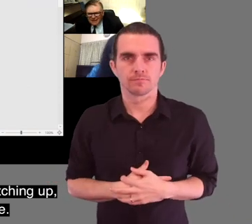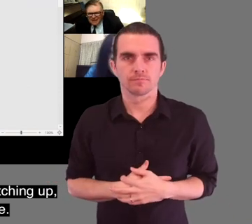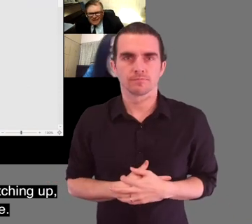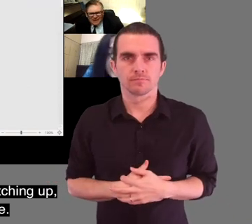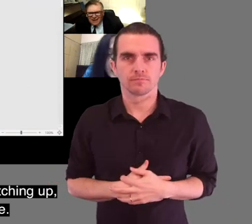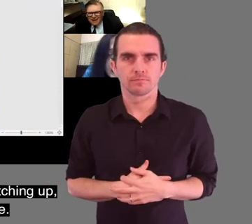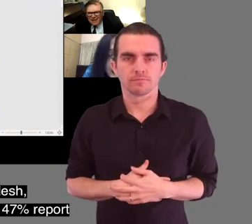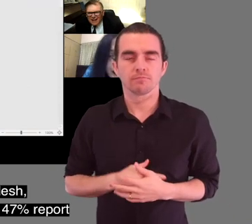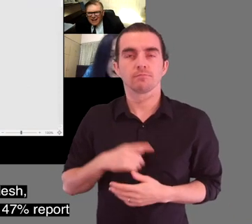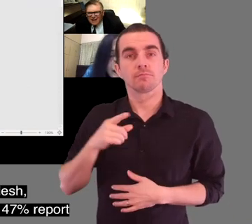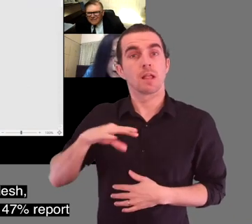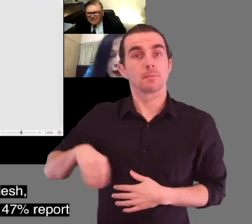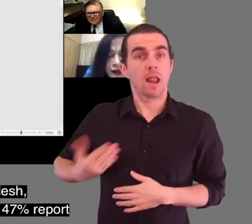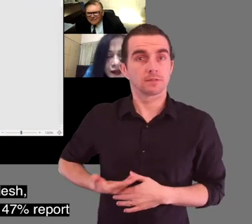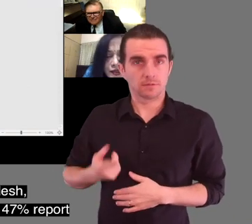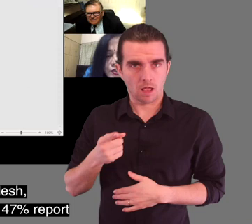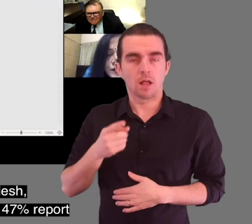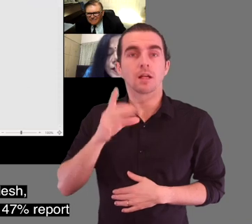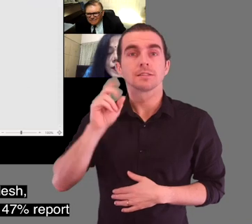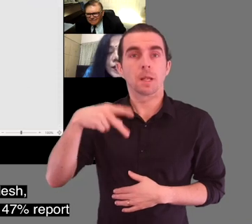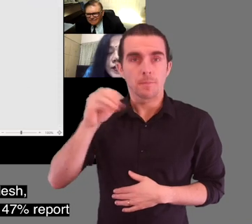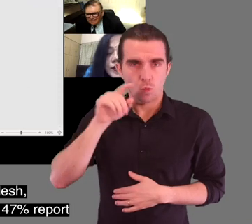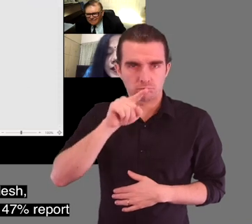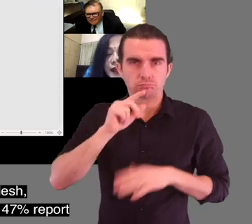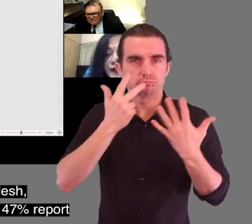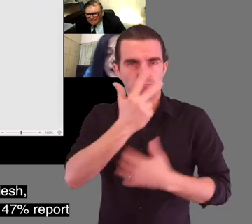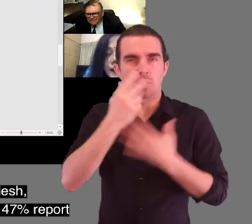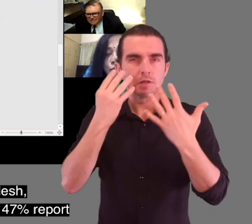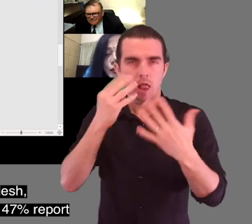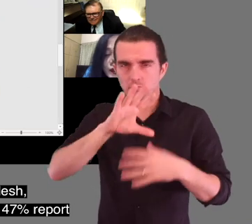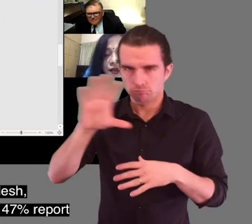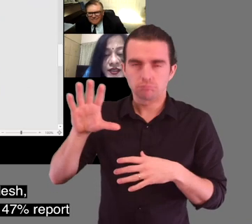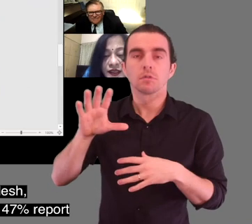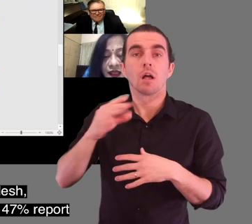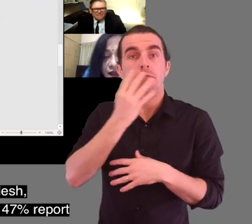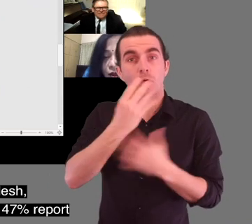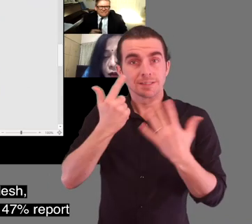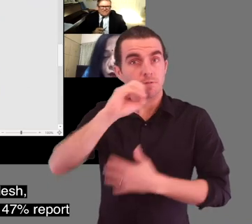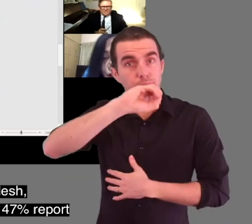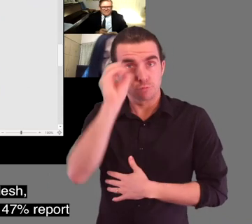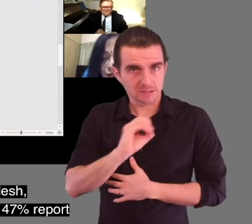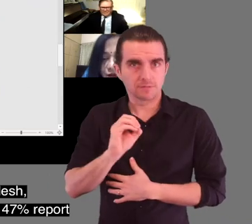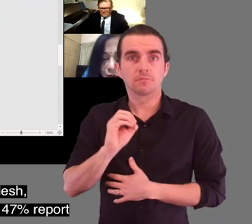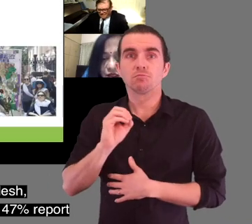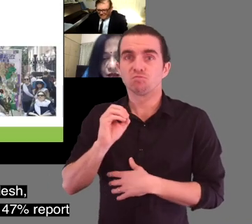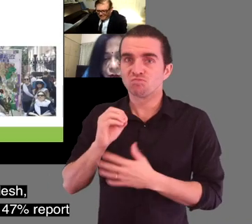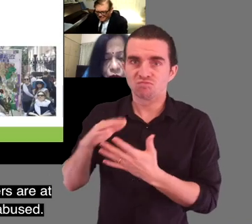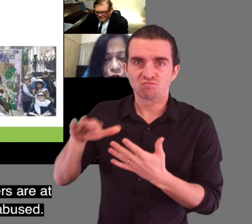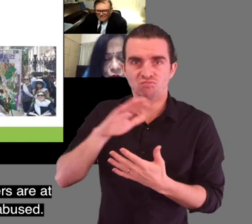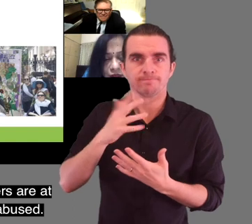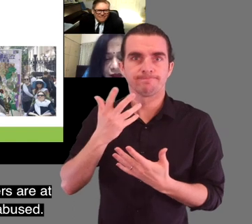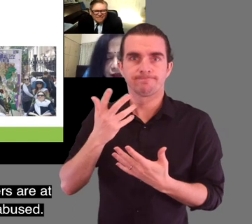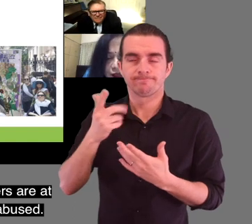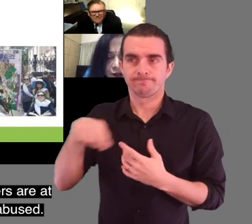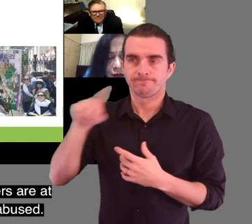Yeah. And in Bangladesh, 39 DPO leaders said that 47% reports